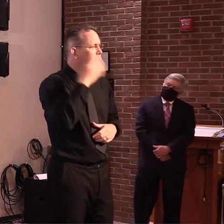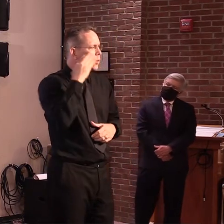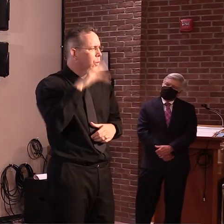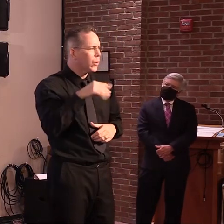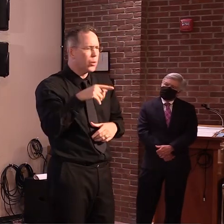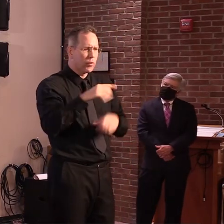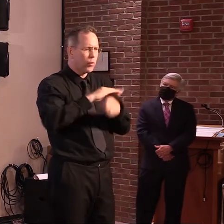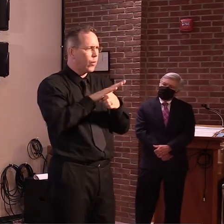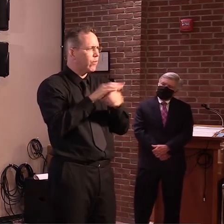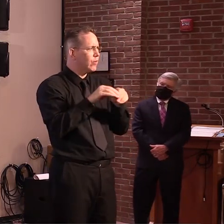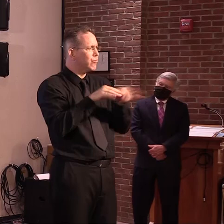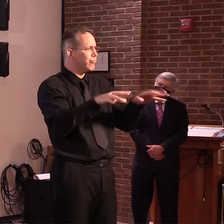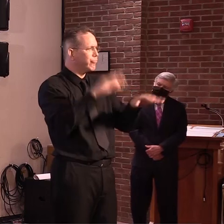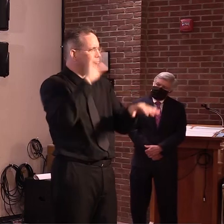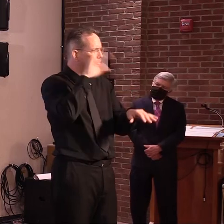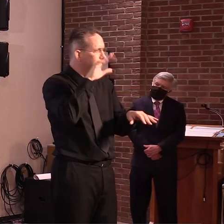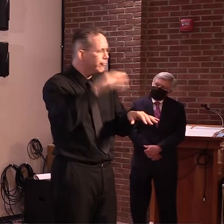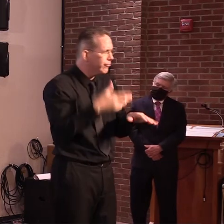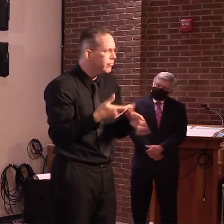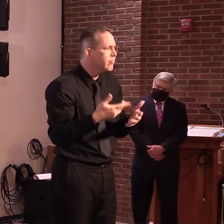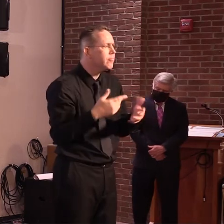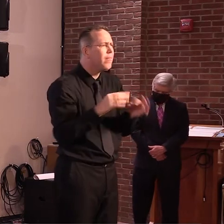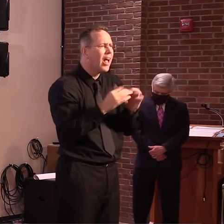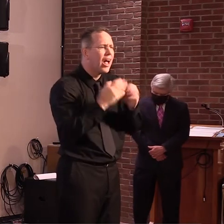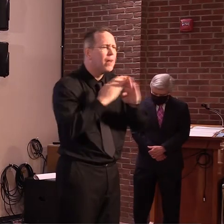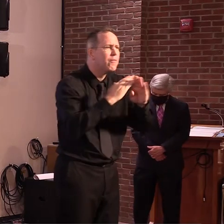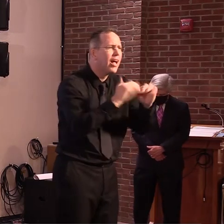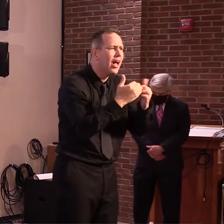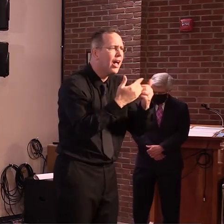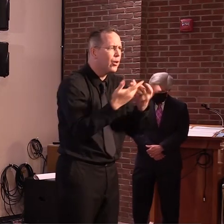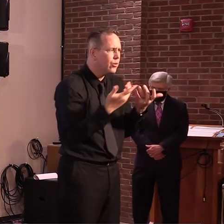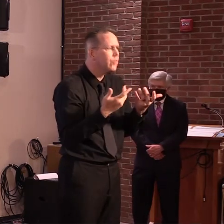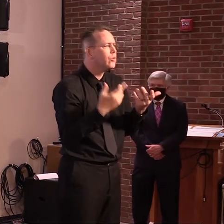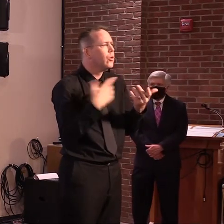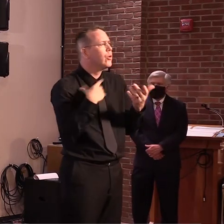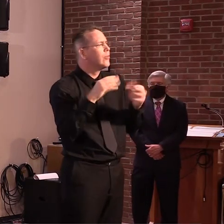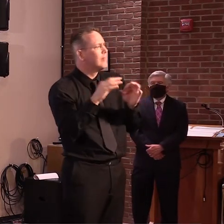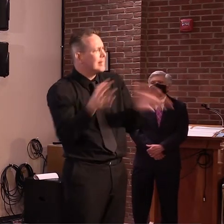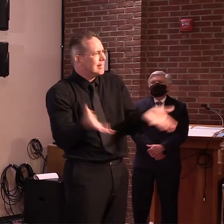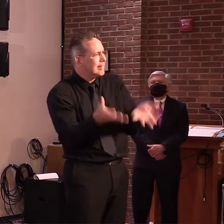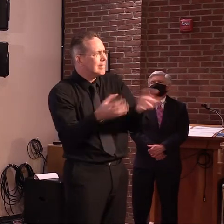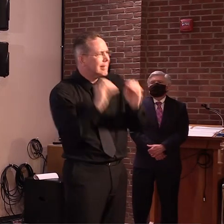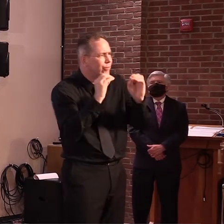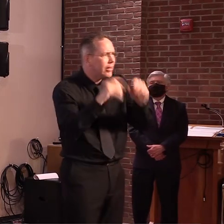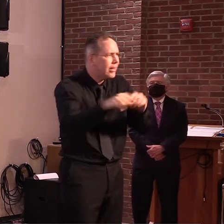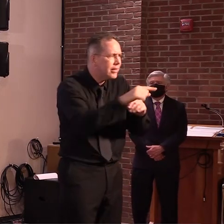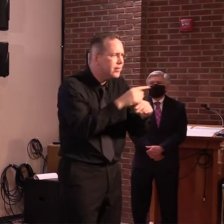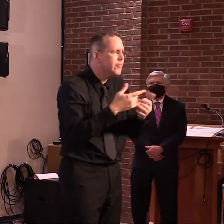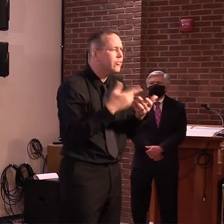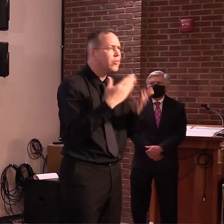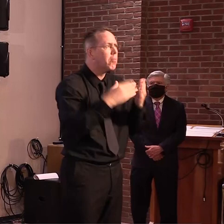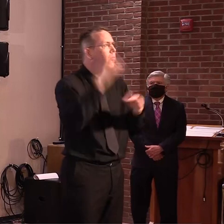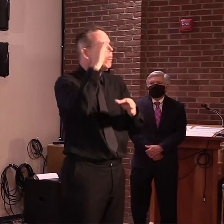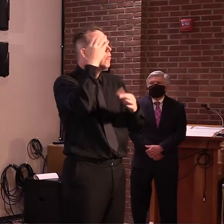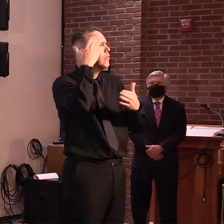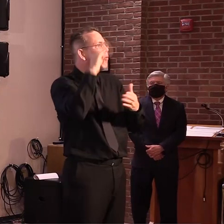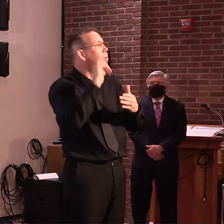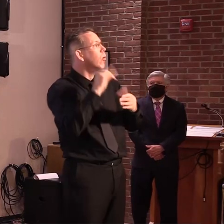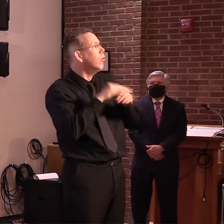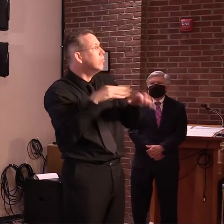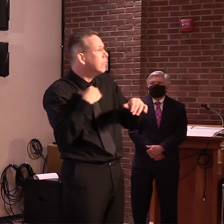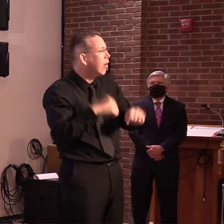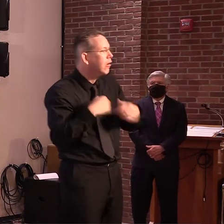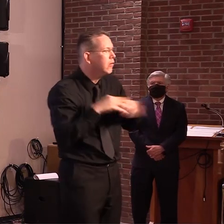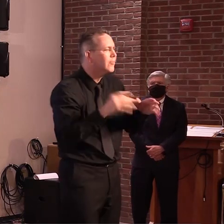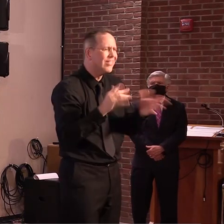conferences, in our website, in our literature that we distribute. So we hear that. So I'll be the first to